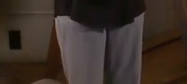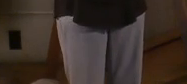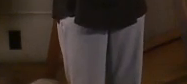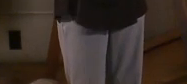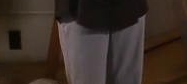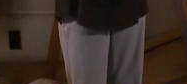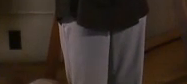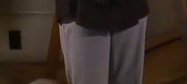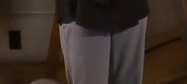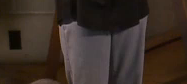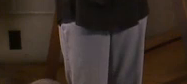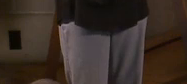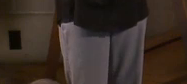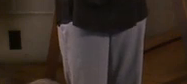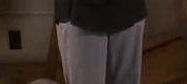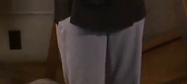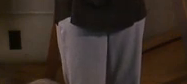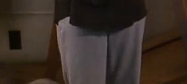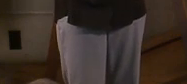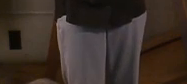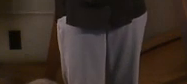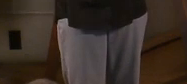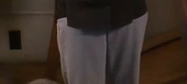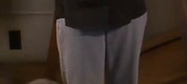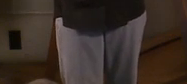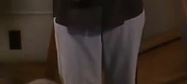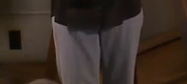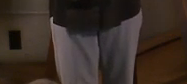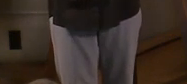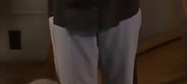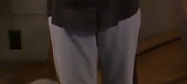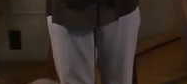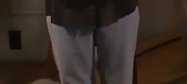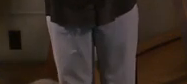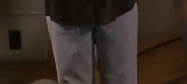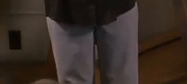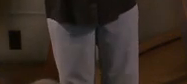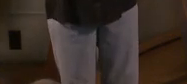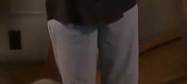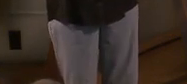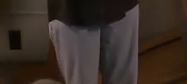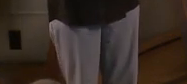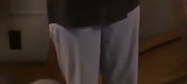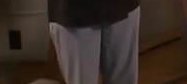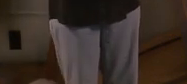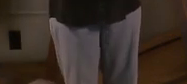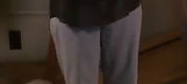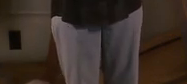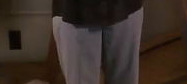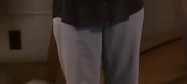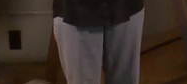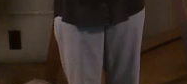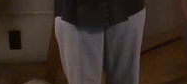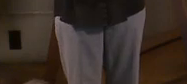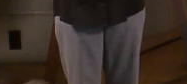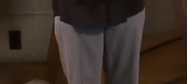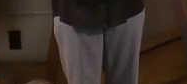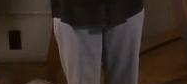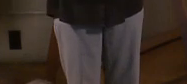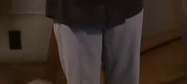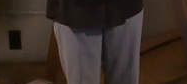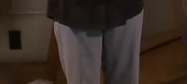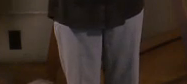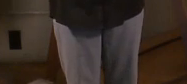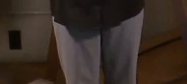information to public and the media about cases related to nursing homes. Again, same would apply just, I said, for our food